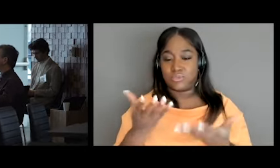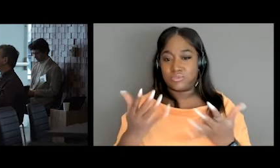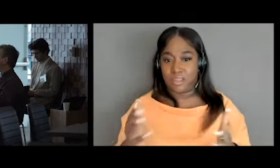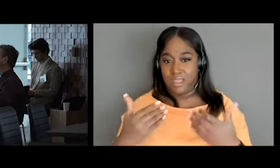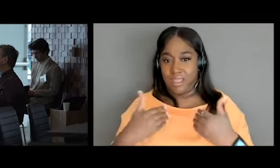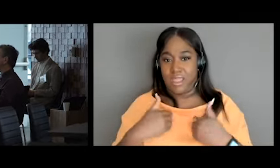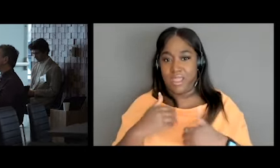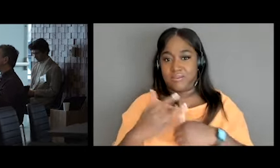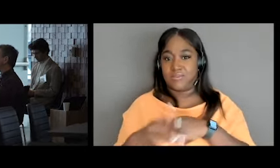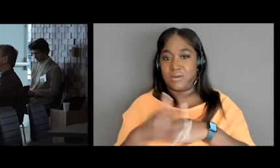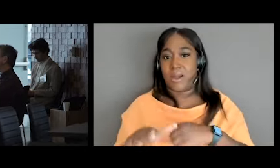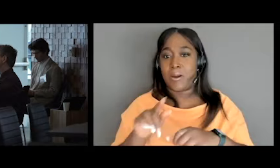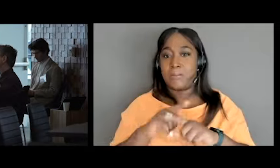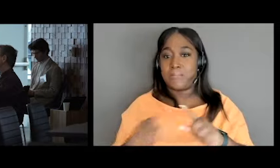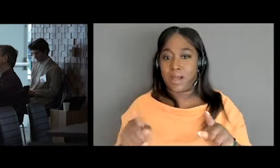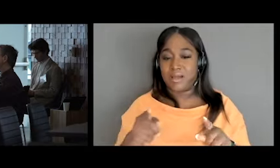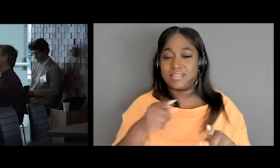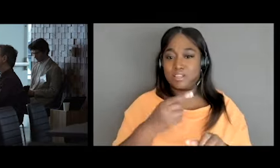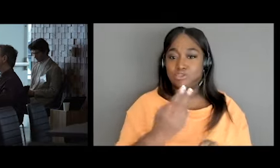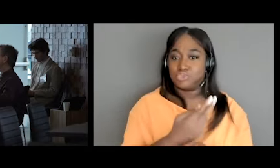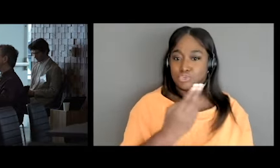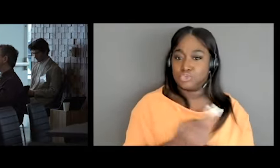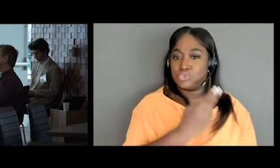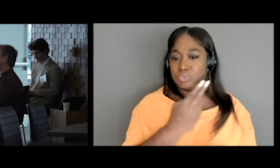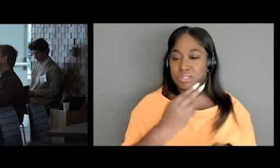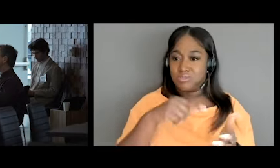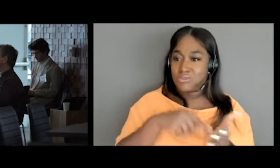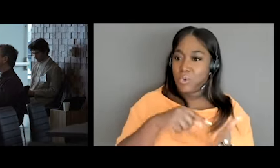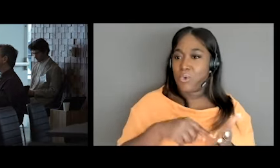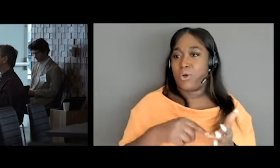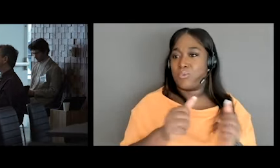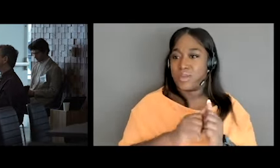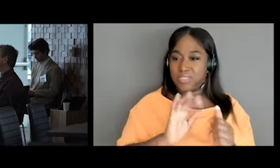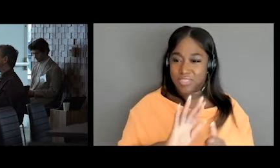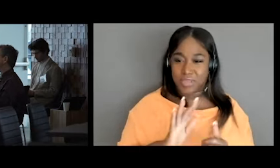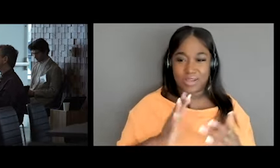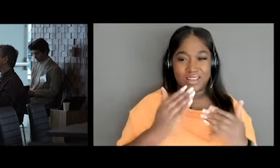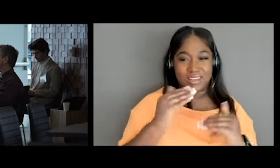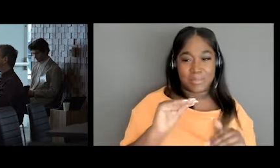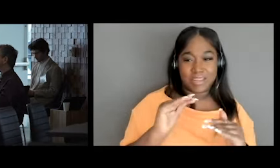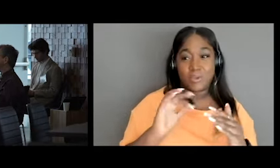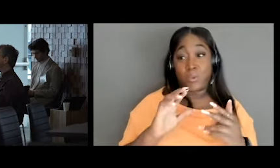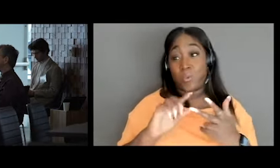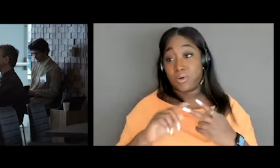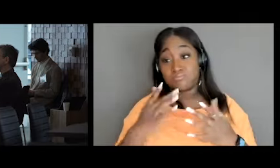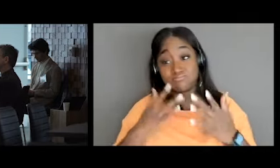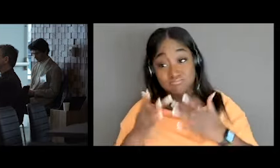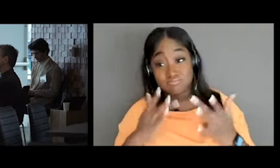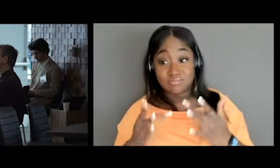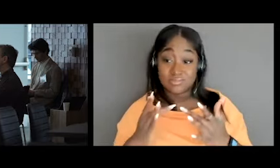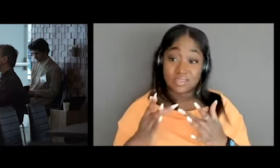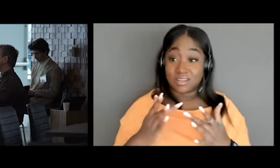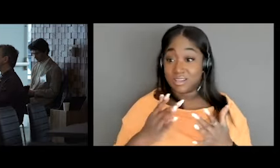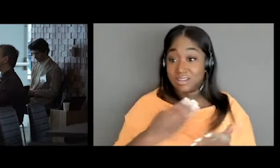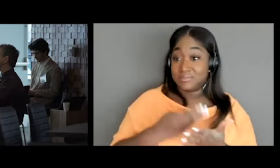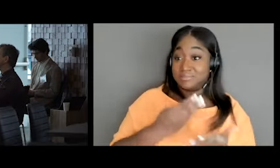afford within their limited means? So that's a complex way of, or it's a complex system, but trying to shrink it to a